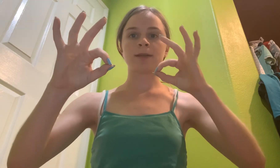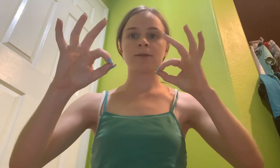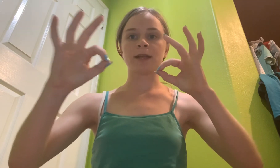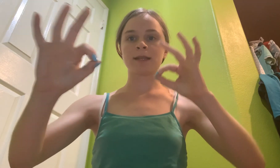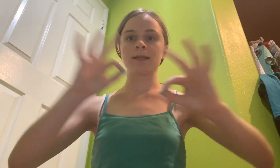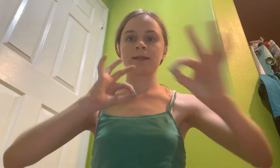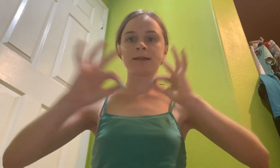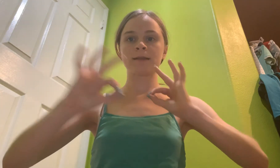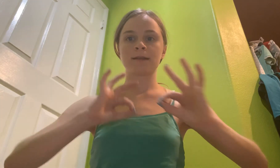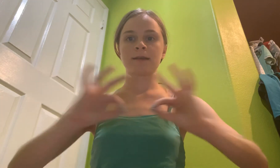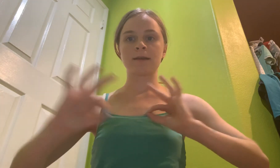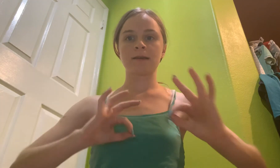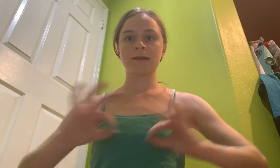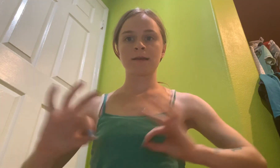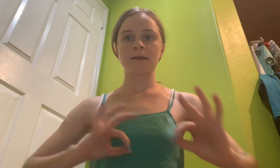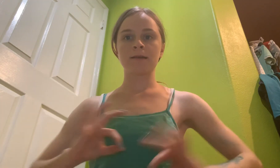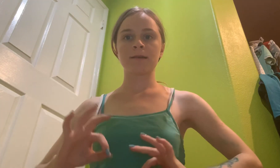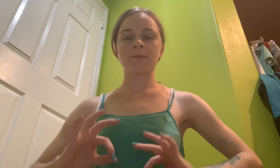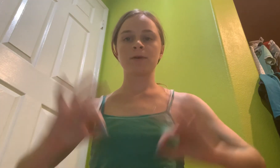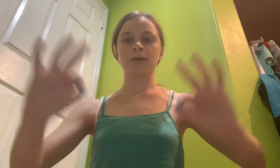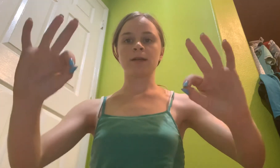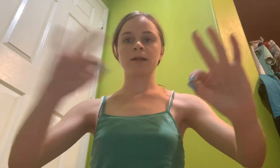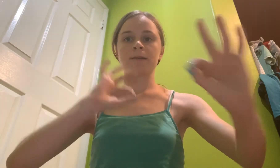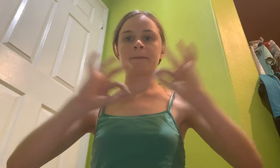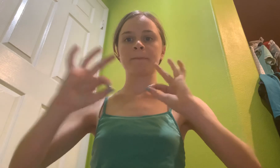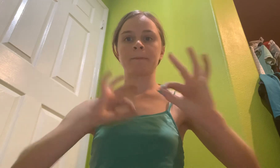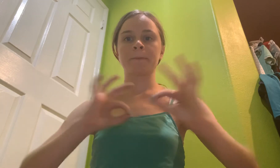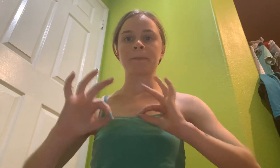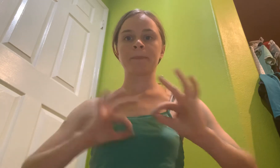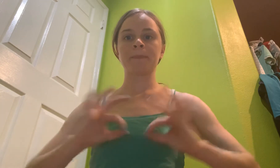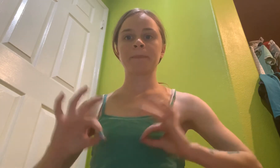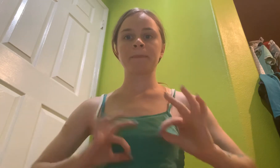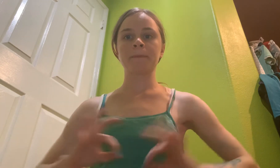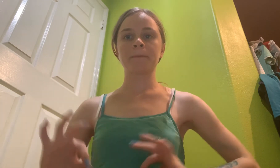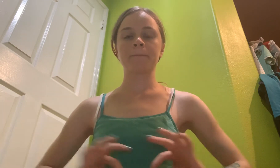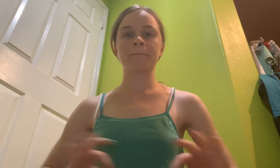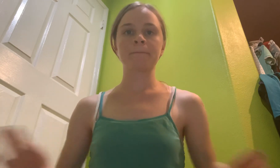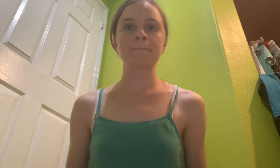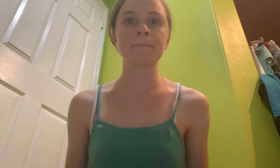and you go like this. Polka dotted.